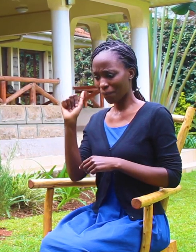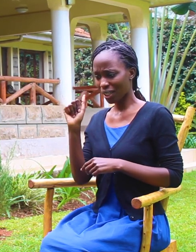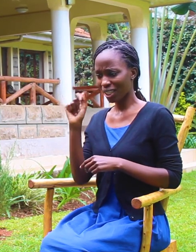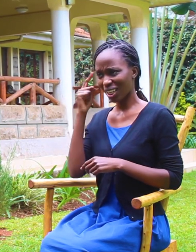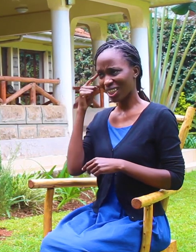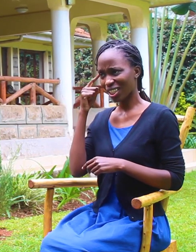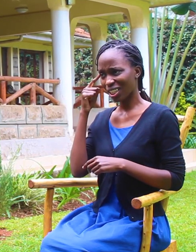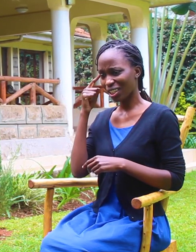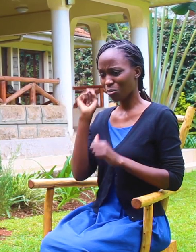It was very difficult.